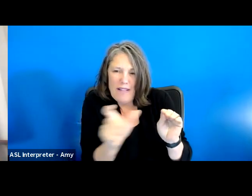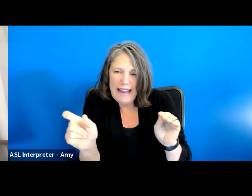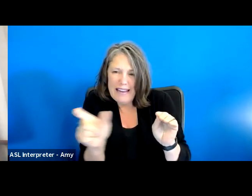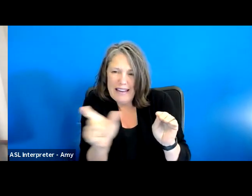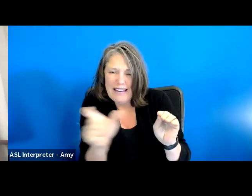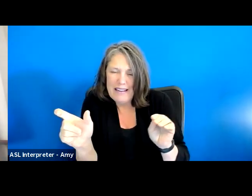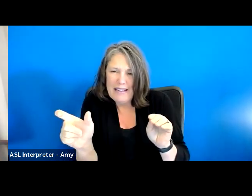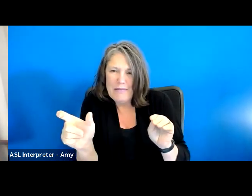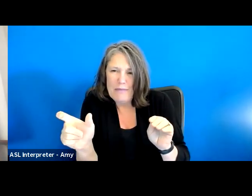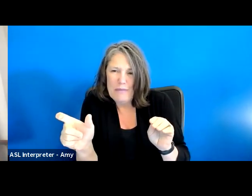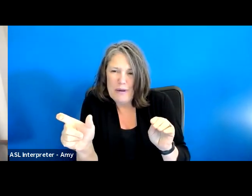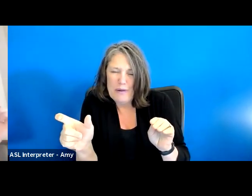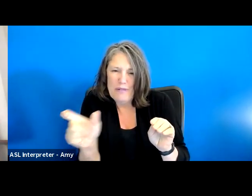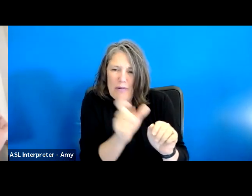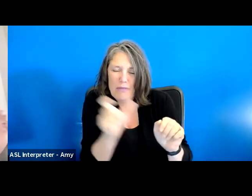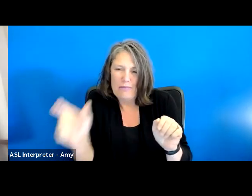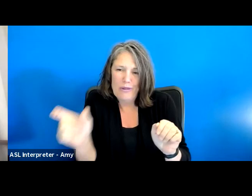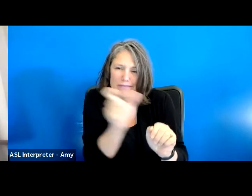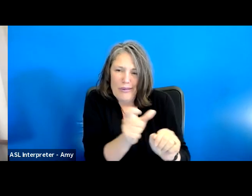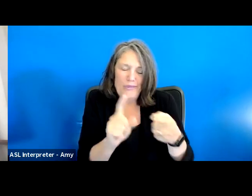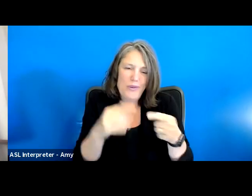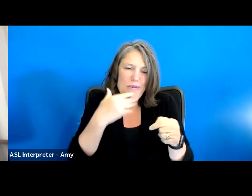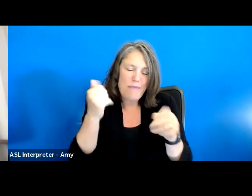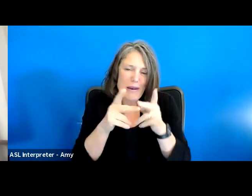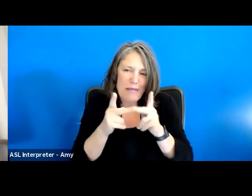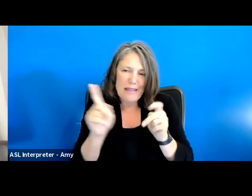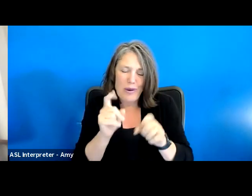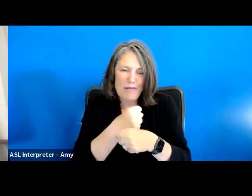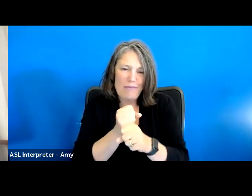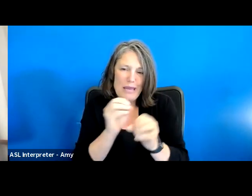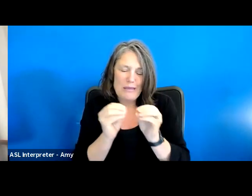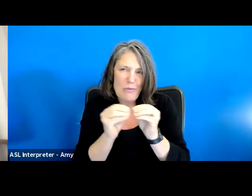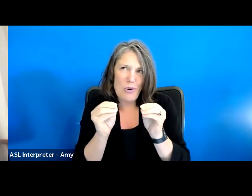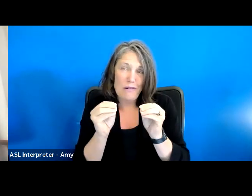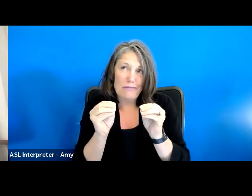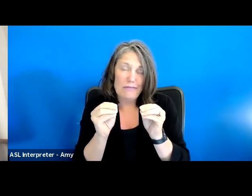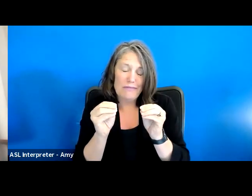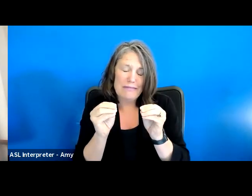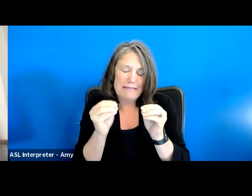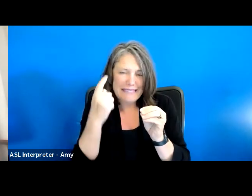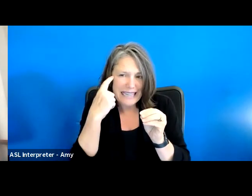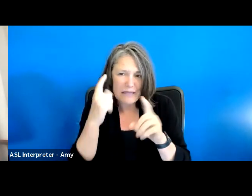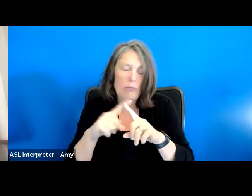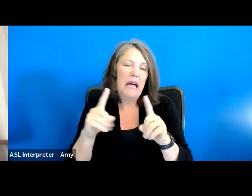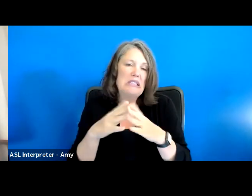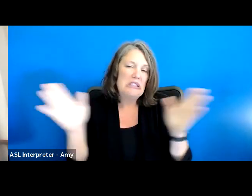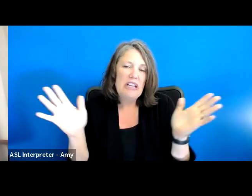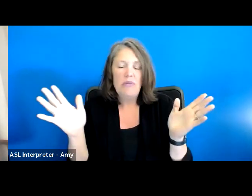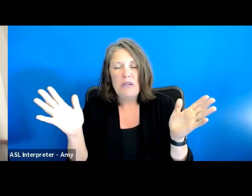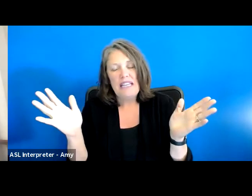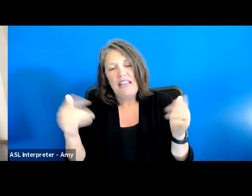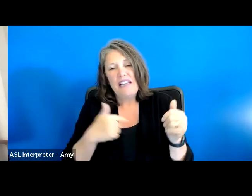portion of the interview to a better spot where it makes more sense. But generally speaking, my